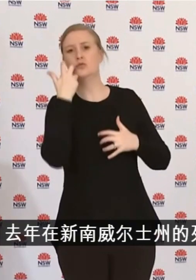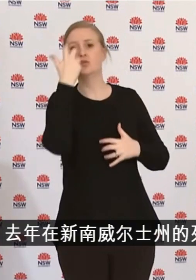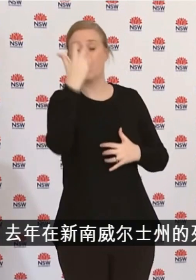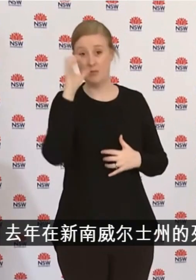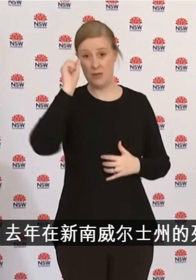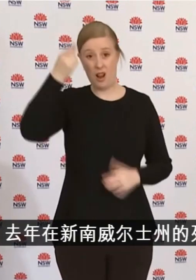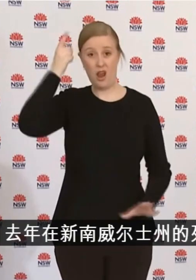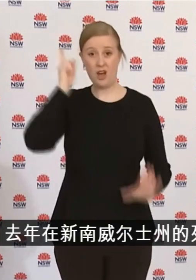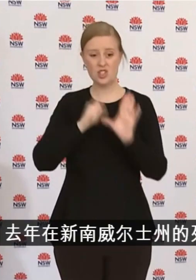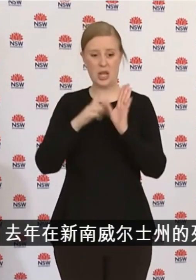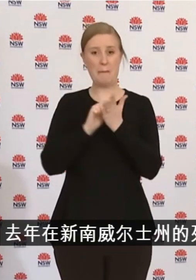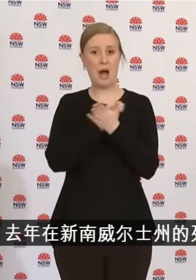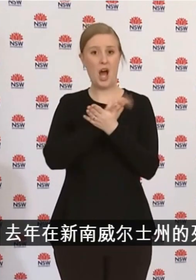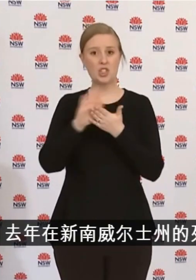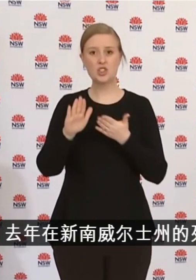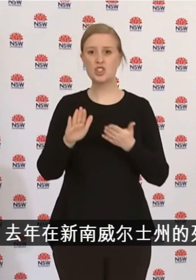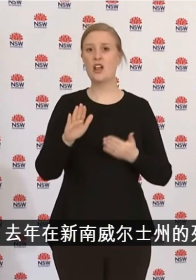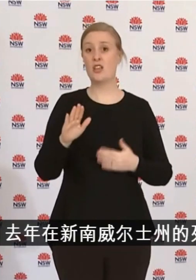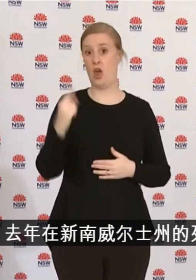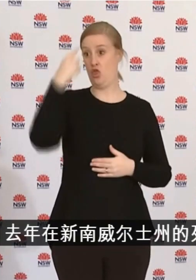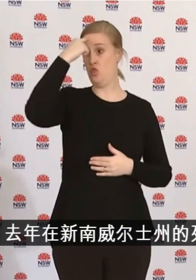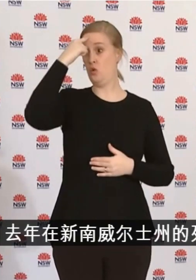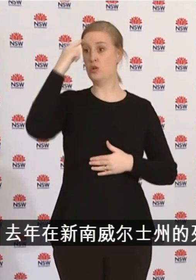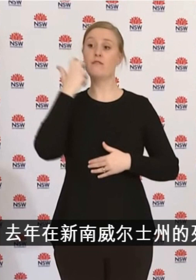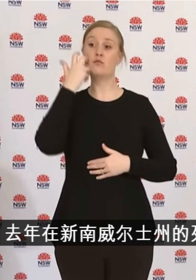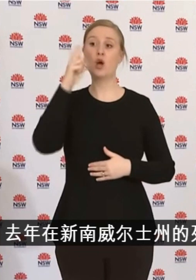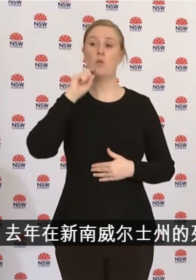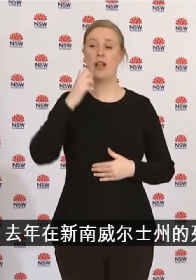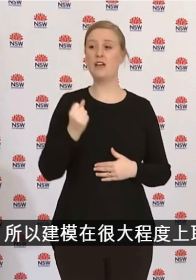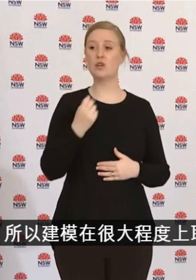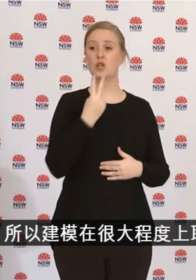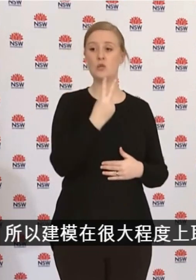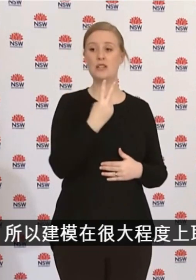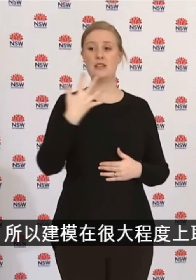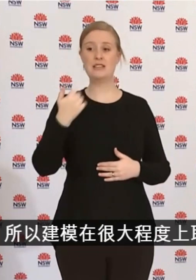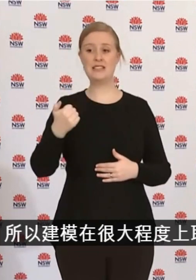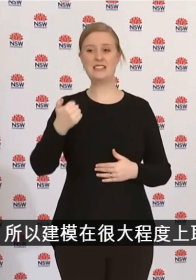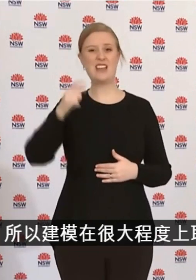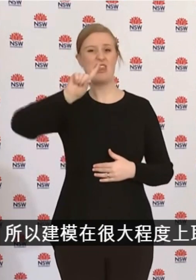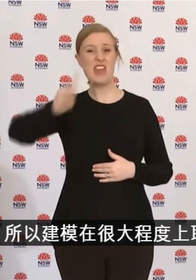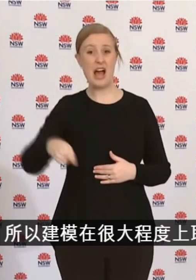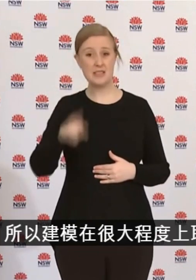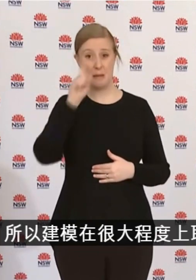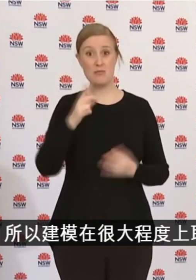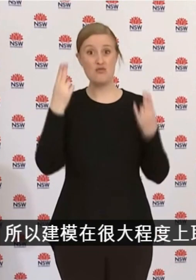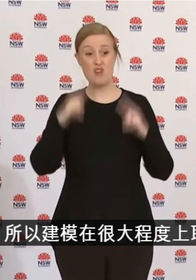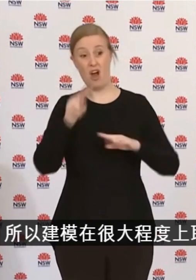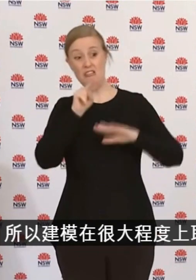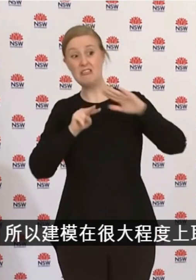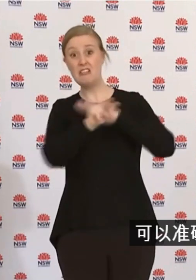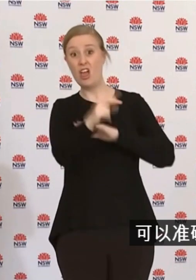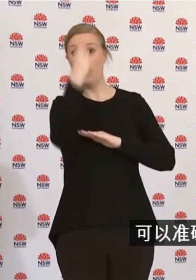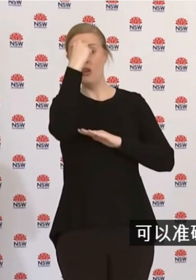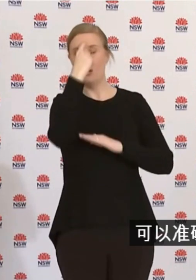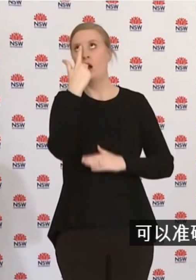deaths in New South Wales last year. We didn't because of the actions we took. So modelling is very much dependent upon what the input is. It